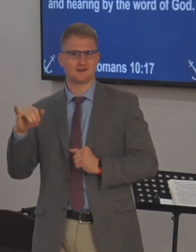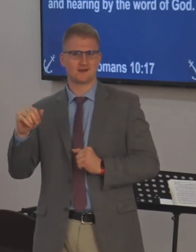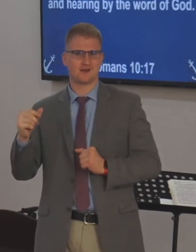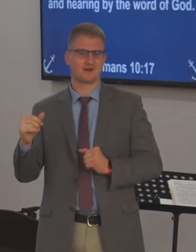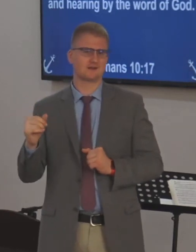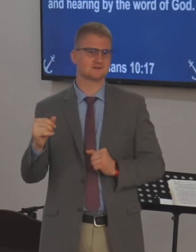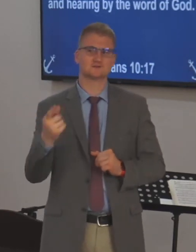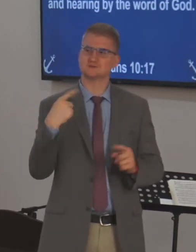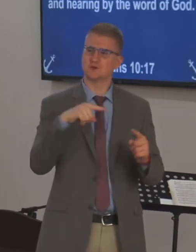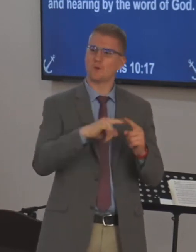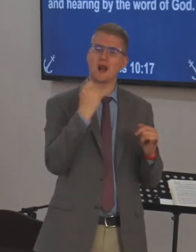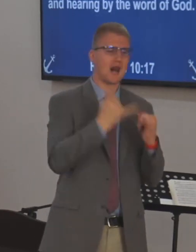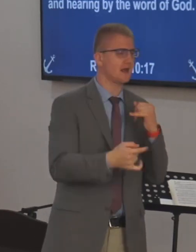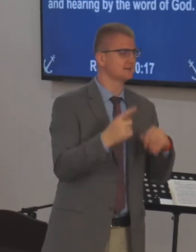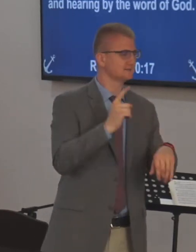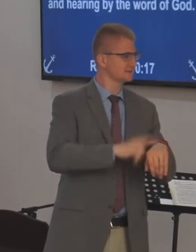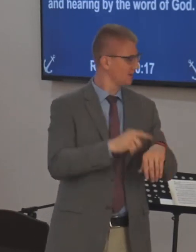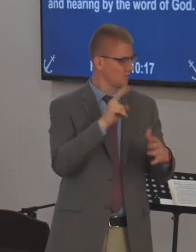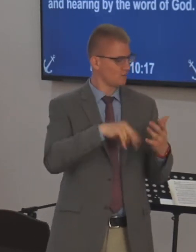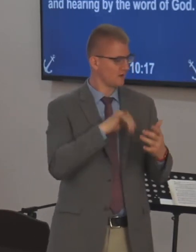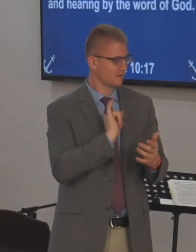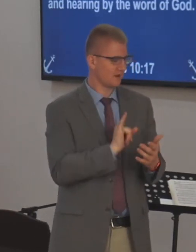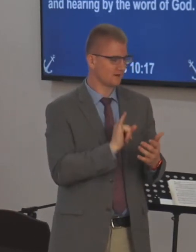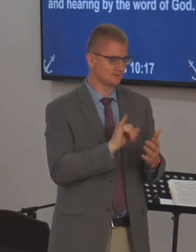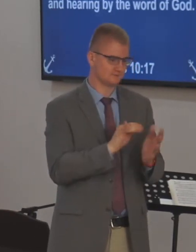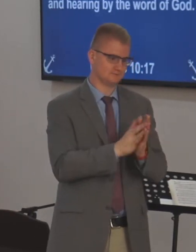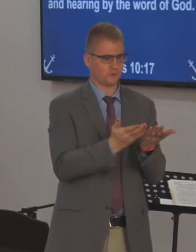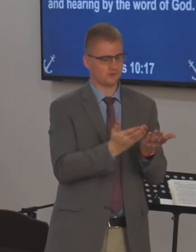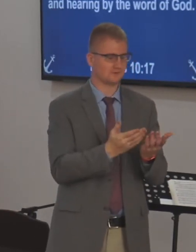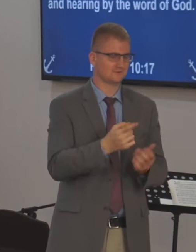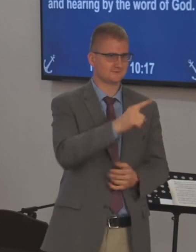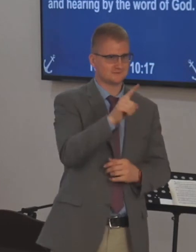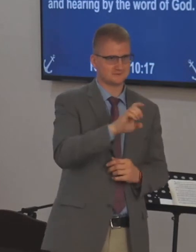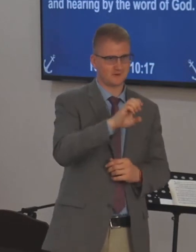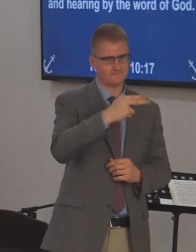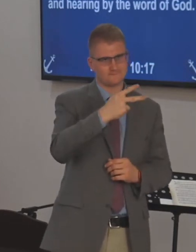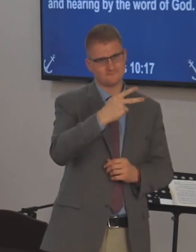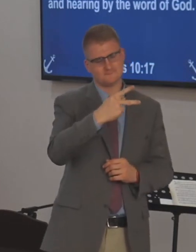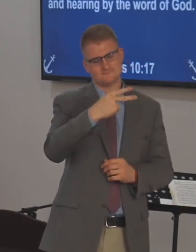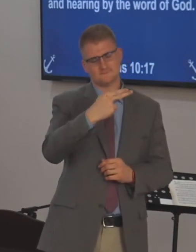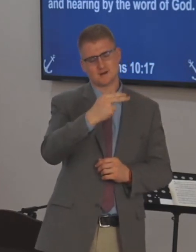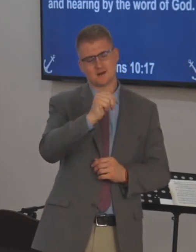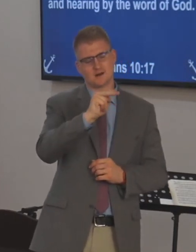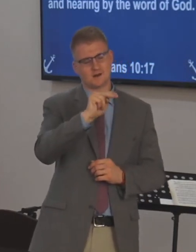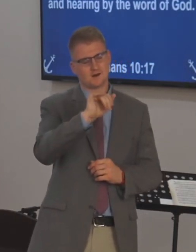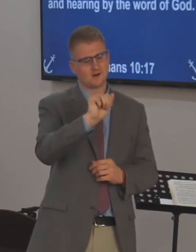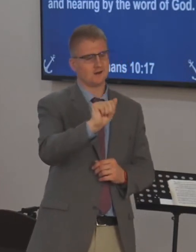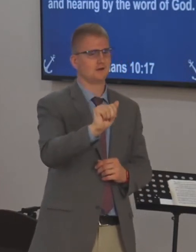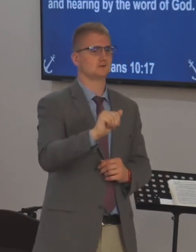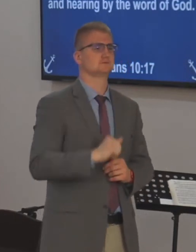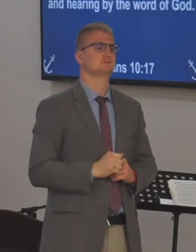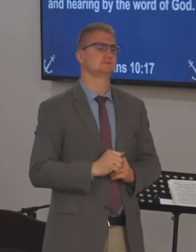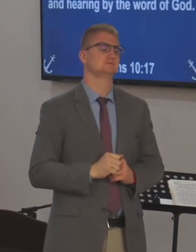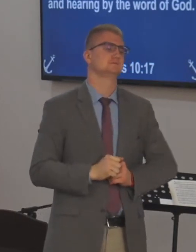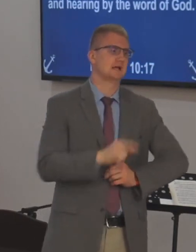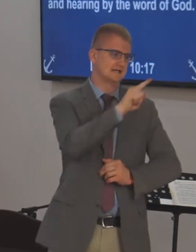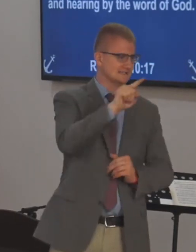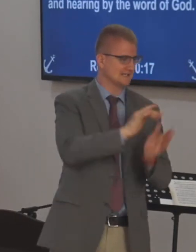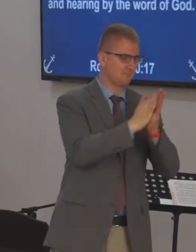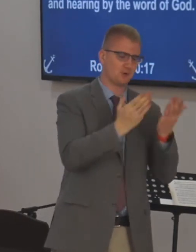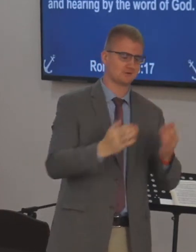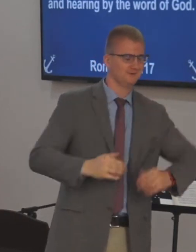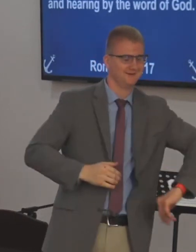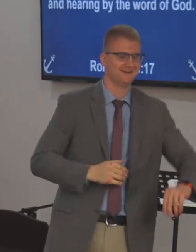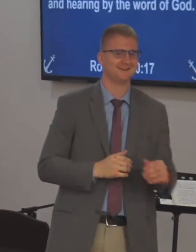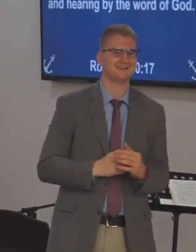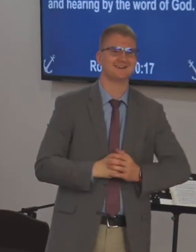Zephaniah? I can't remember, but remember last week I told you, and a lot of you looked at me if I was